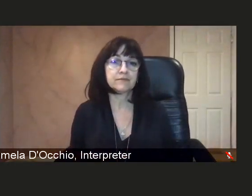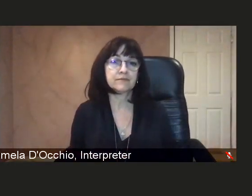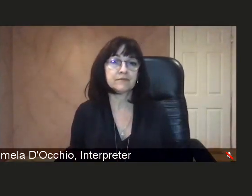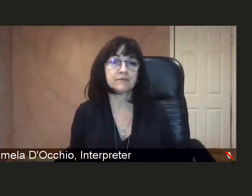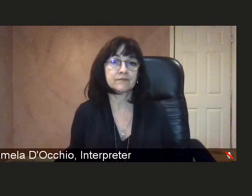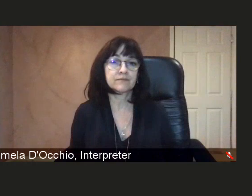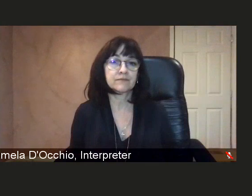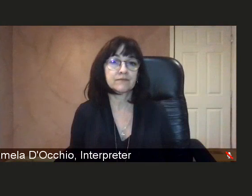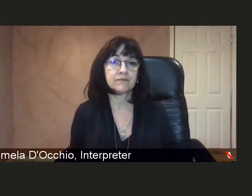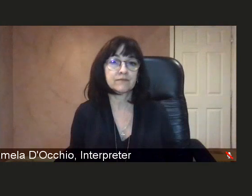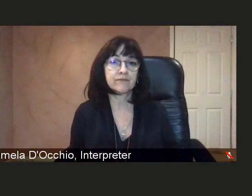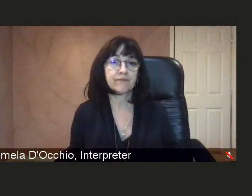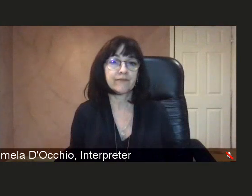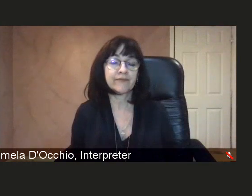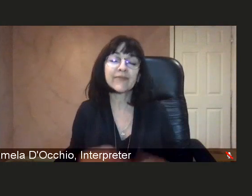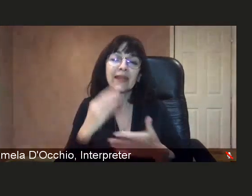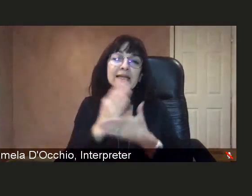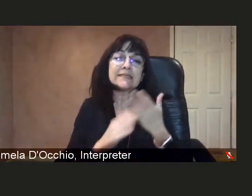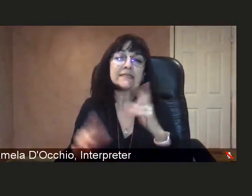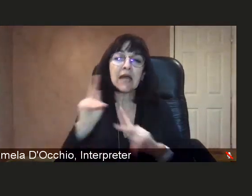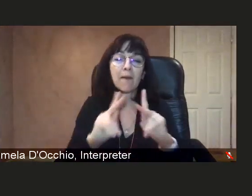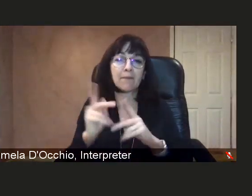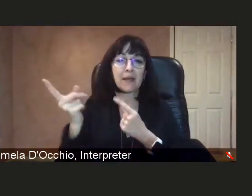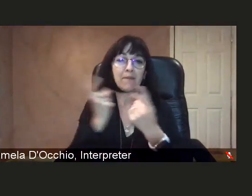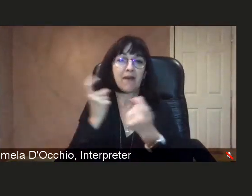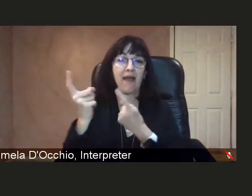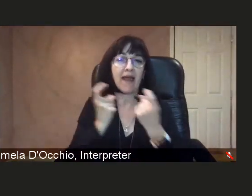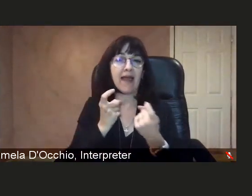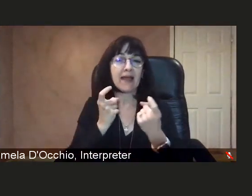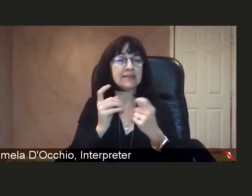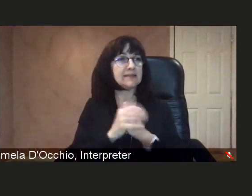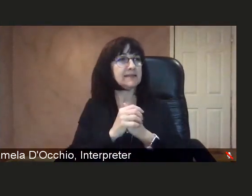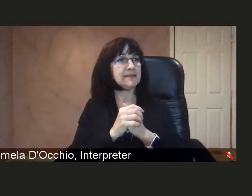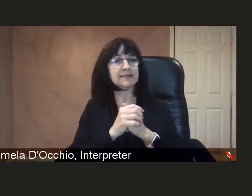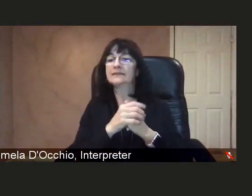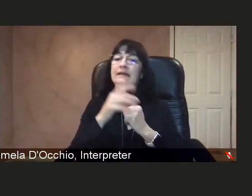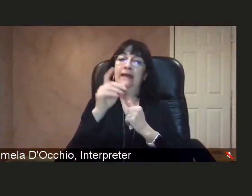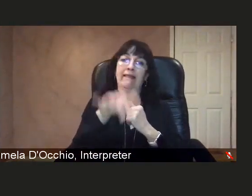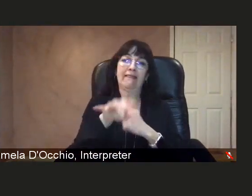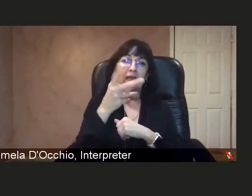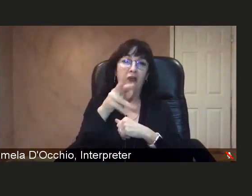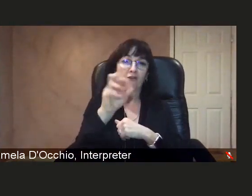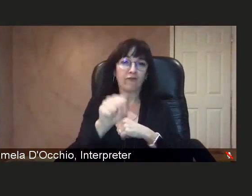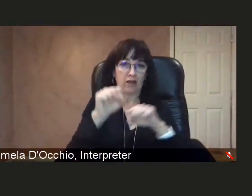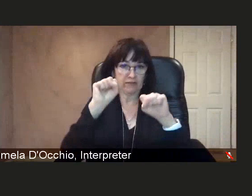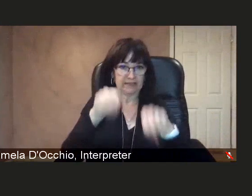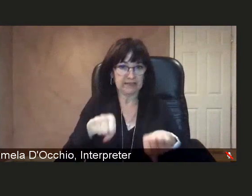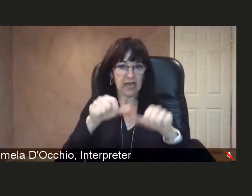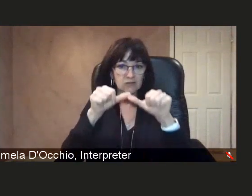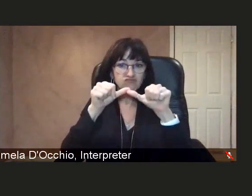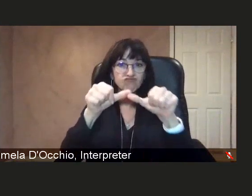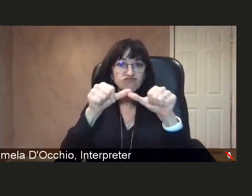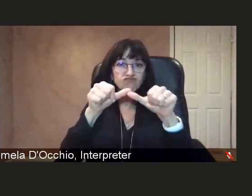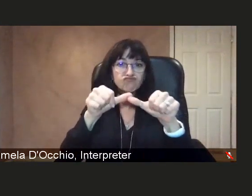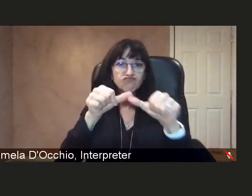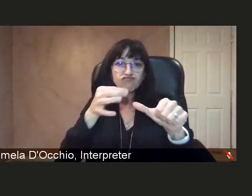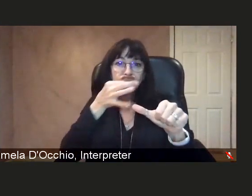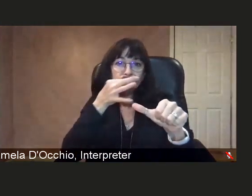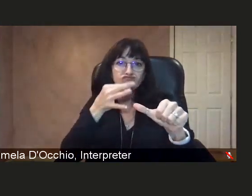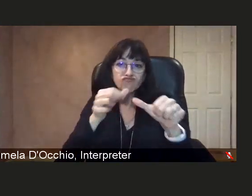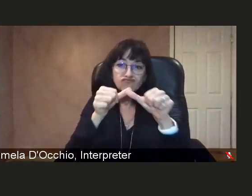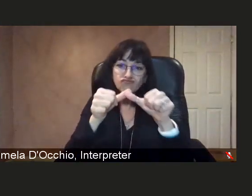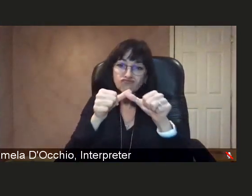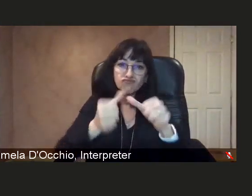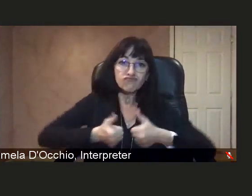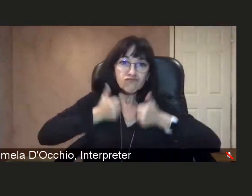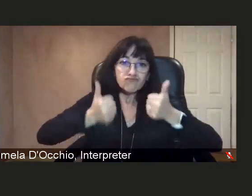the livability of the virus, meaning where can this virus live? One of the questions I get asked